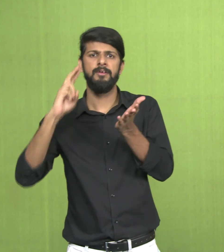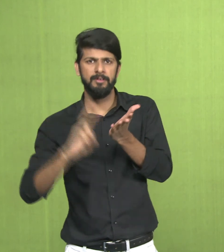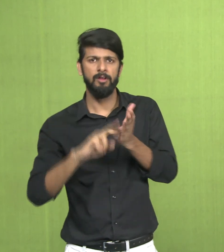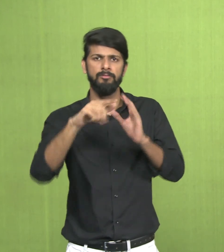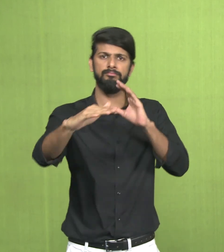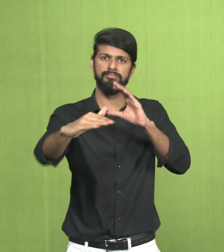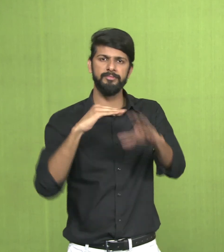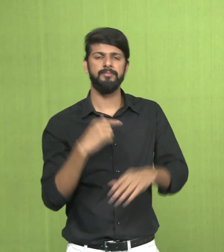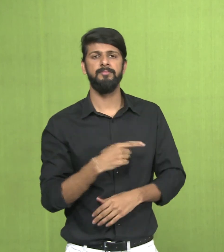signlanguage@nios.ac.in.